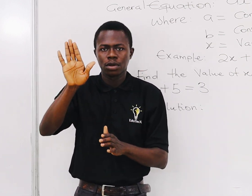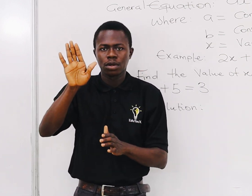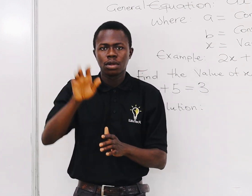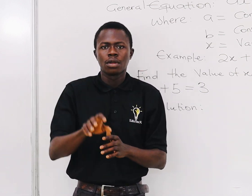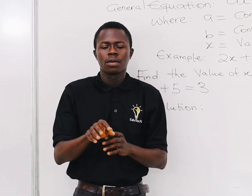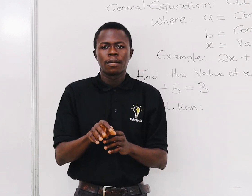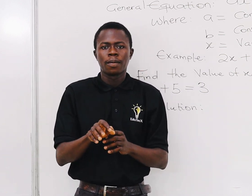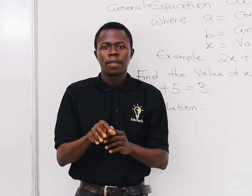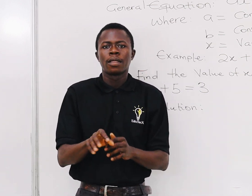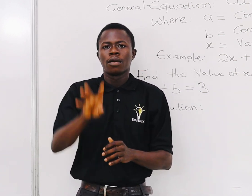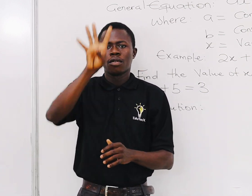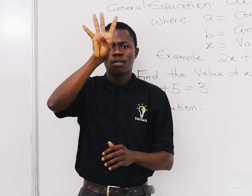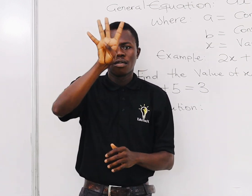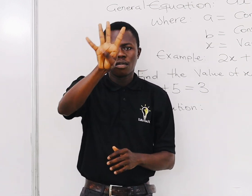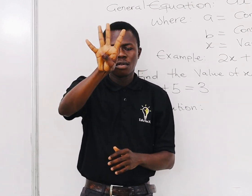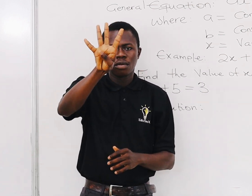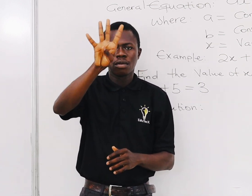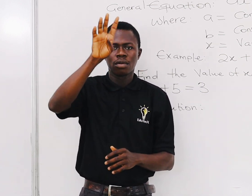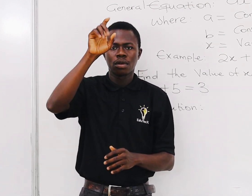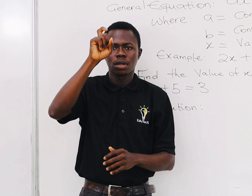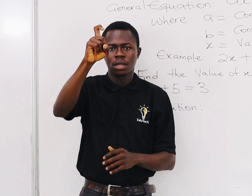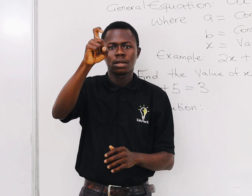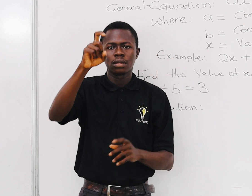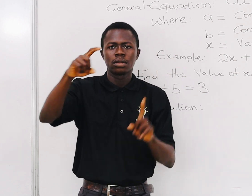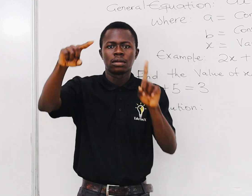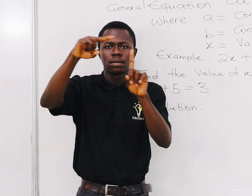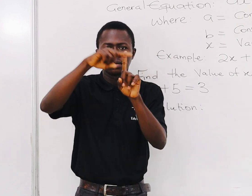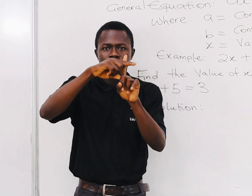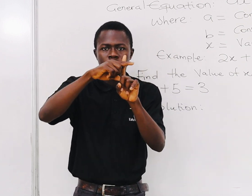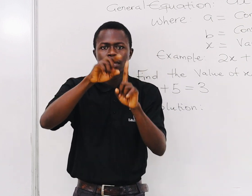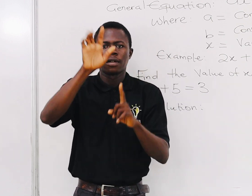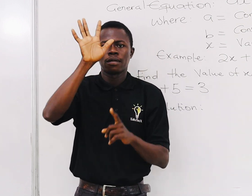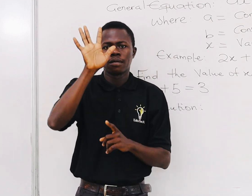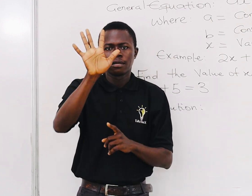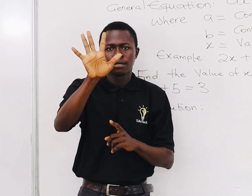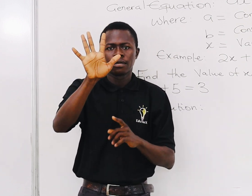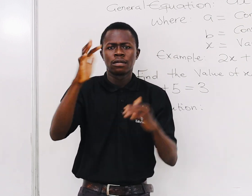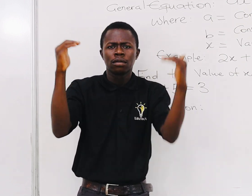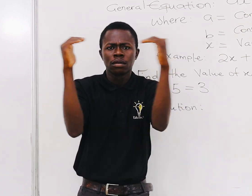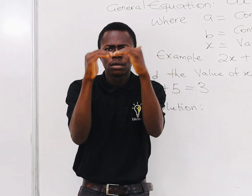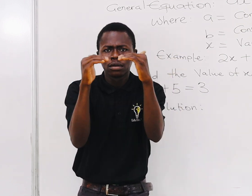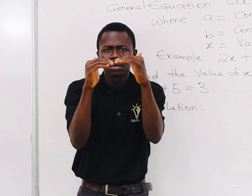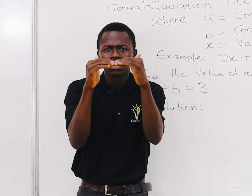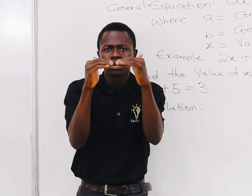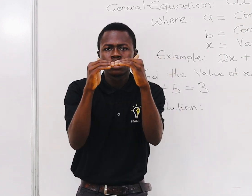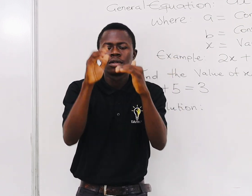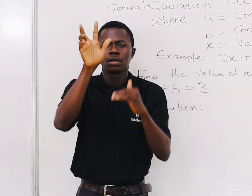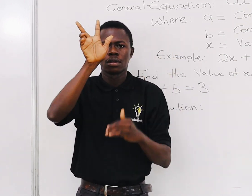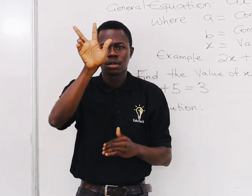So we have an example of another equation on the board. 4x plus 5 equals 3.